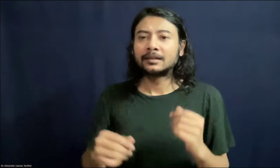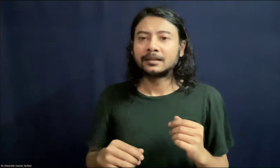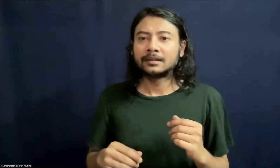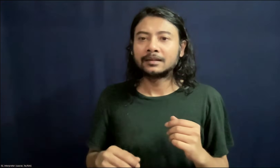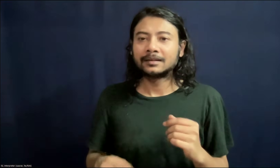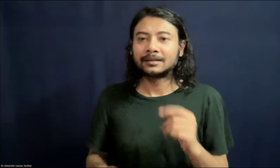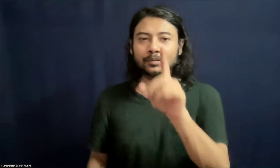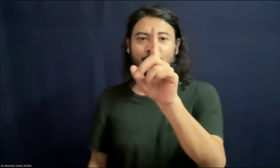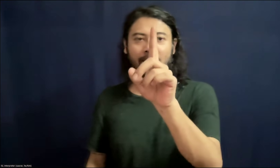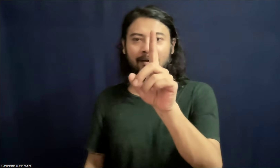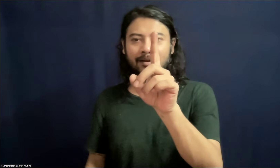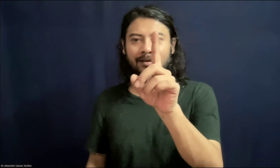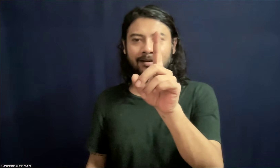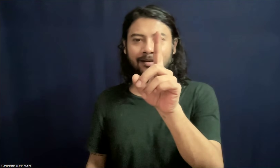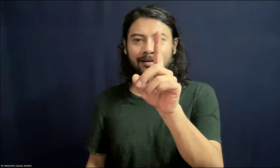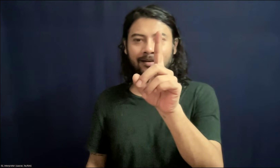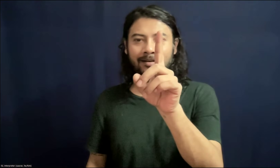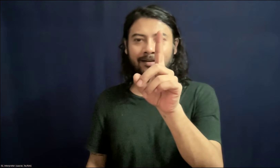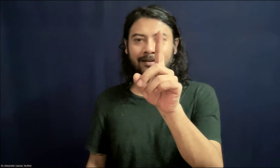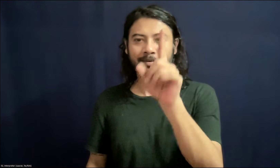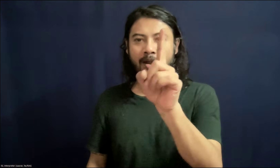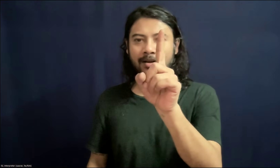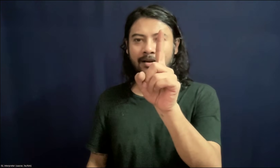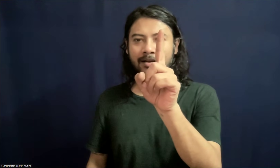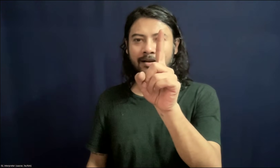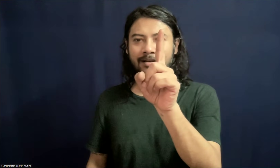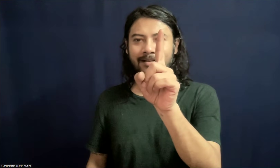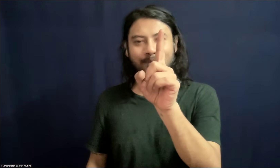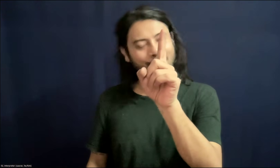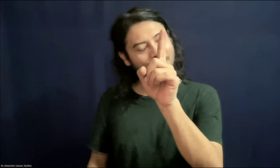And the name of that person is Paramatma.